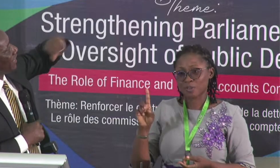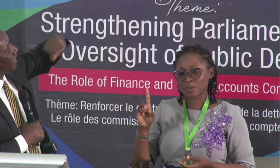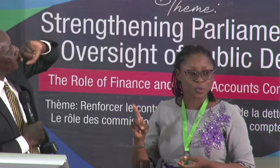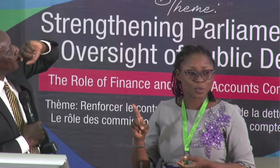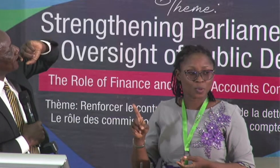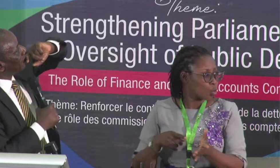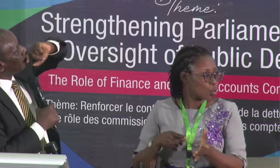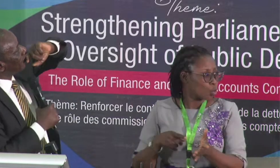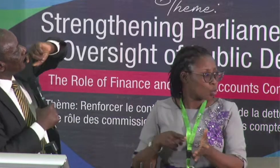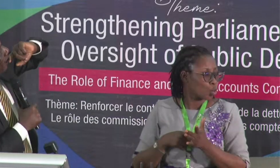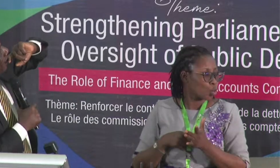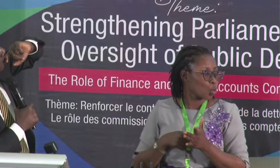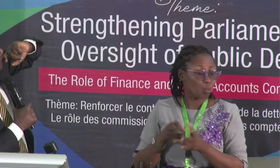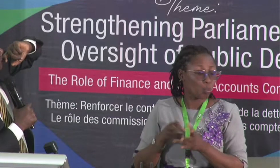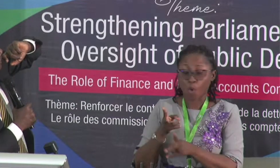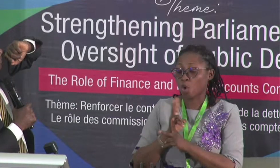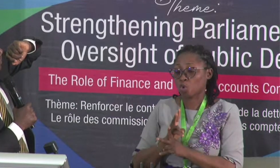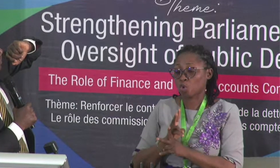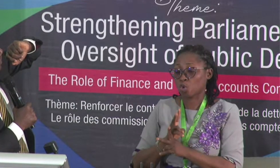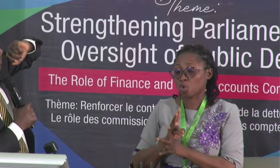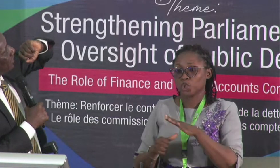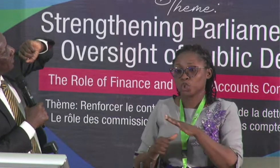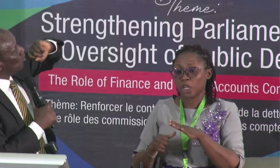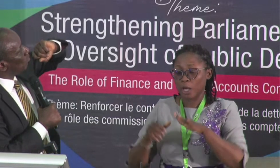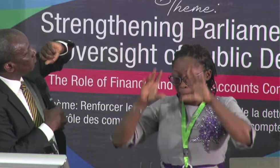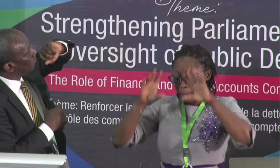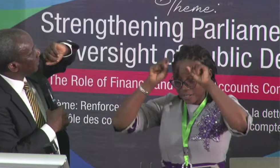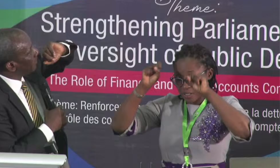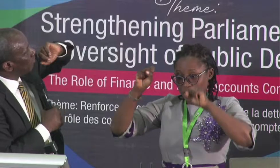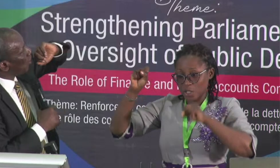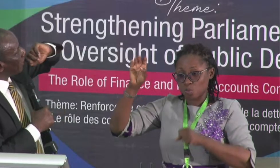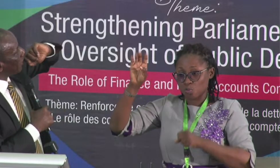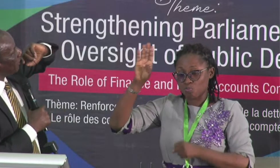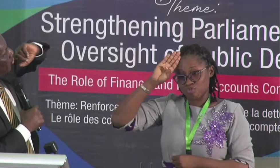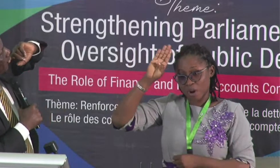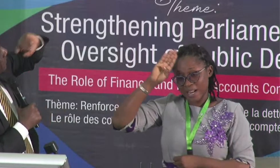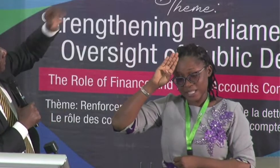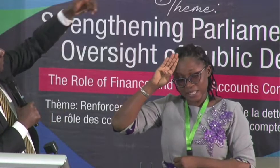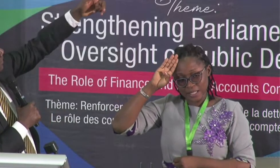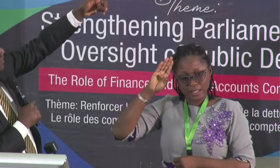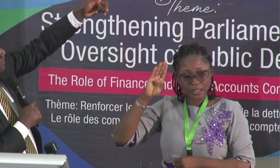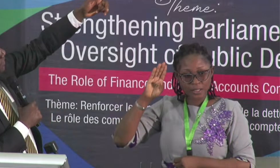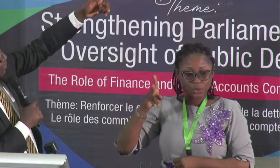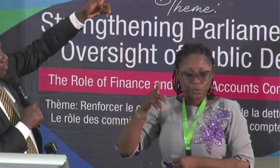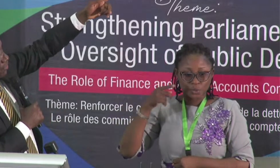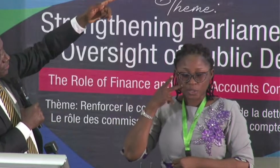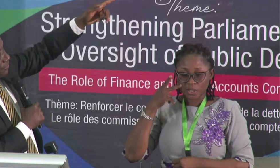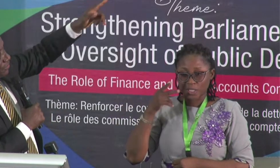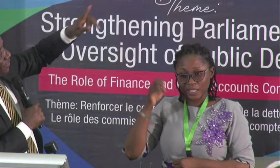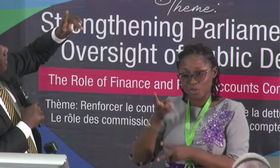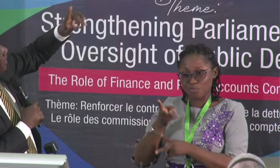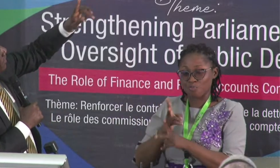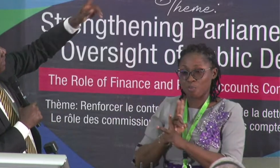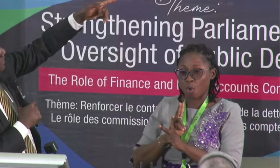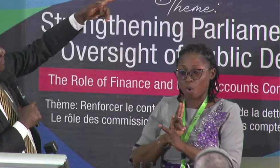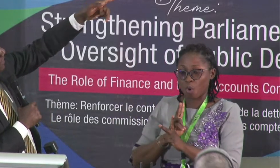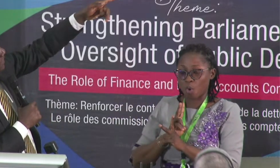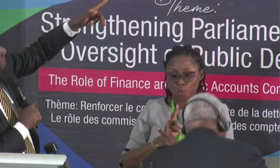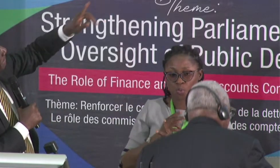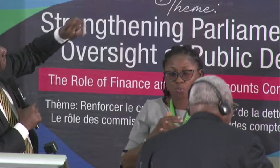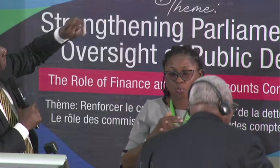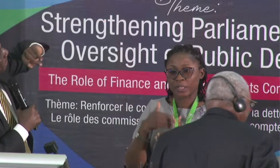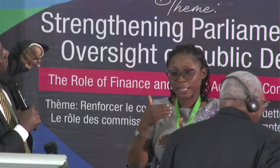slide. This is under President Buhari. You see, he's borrowing. Next